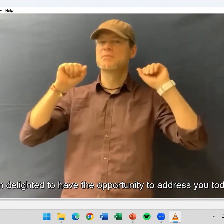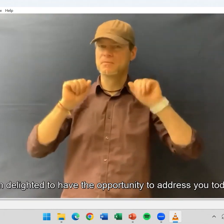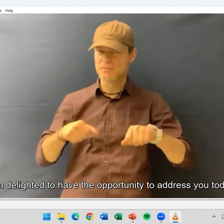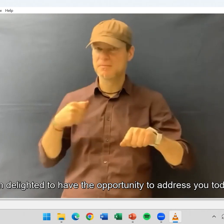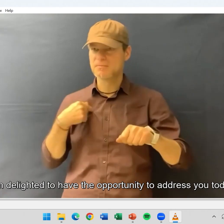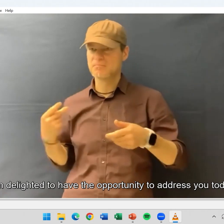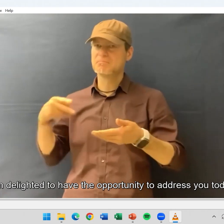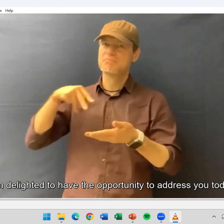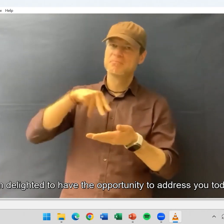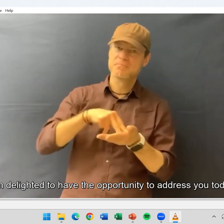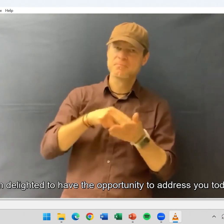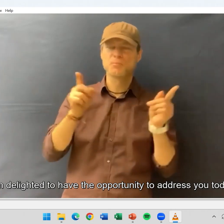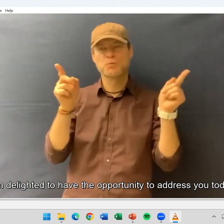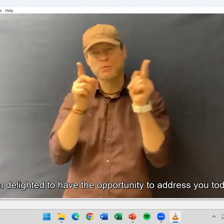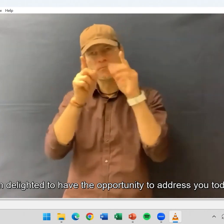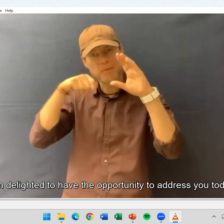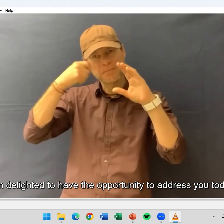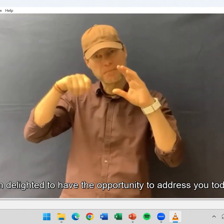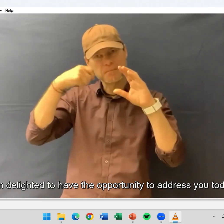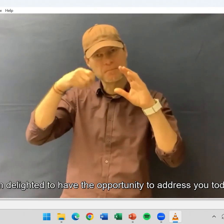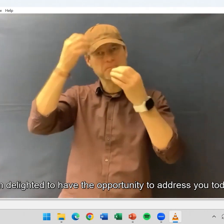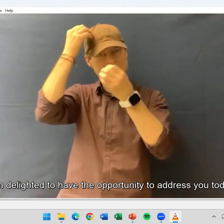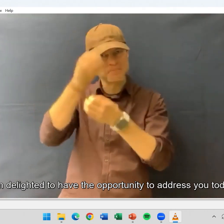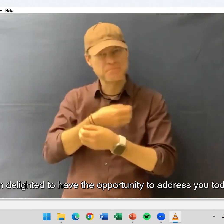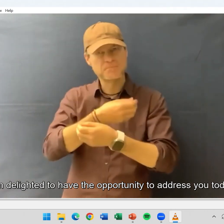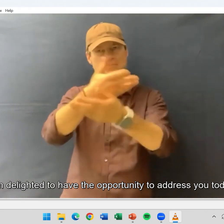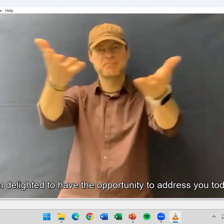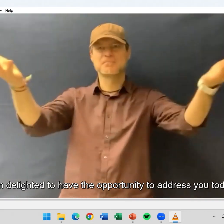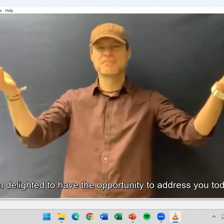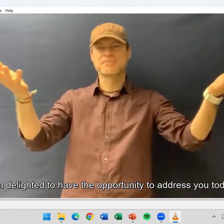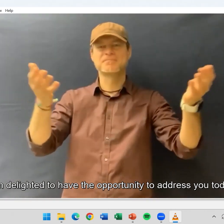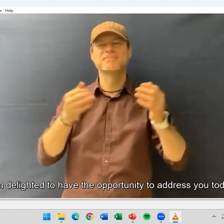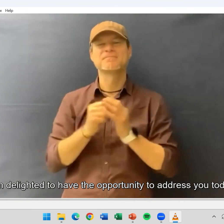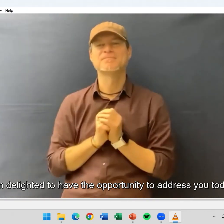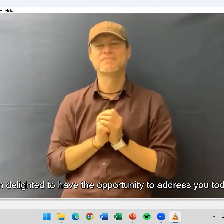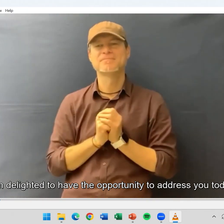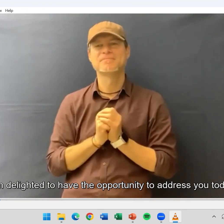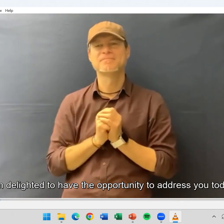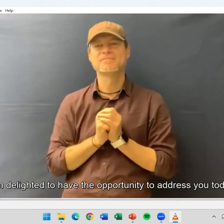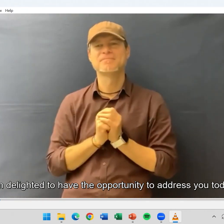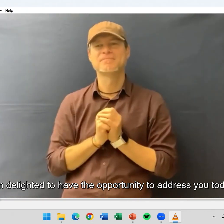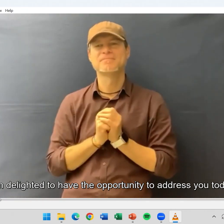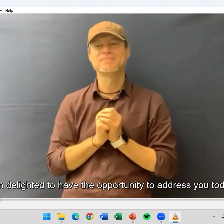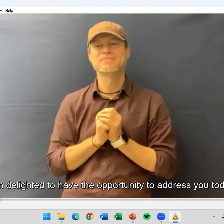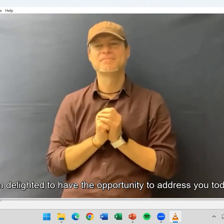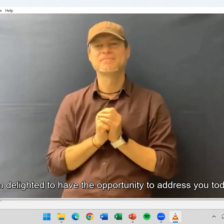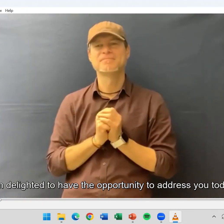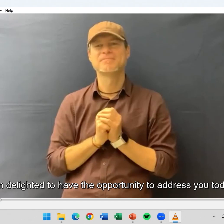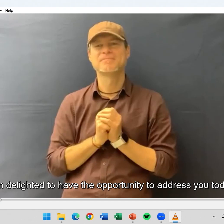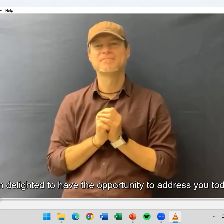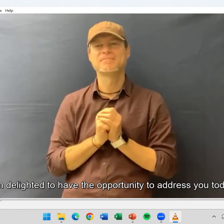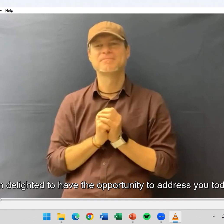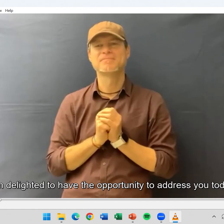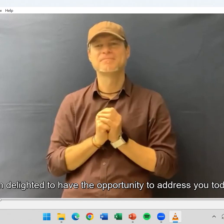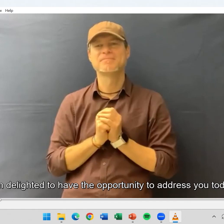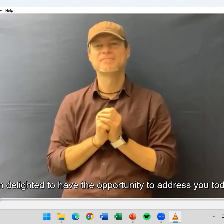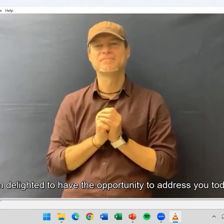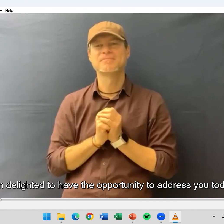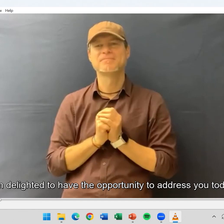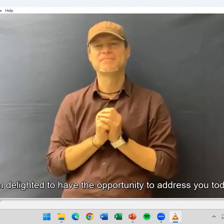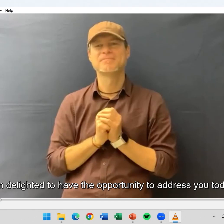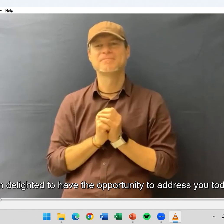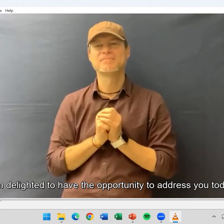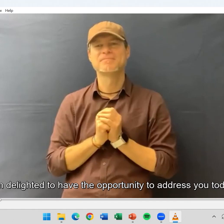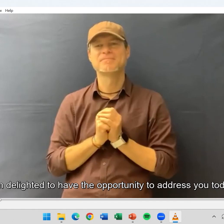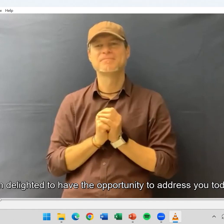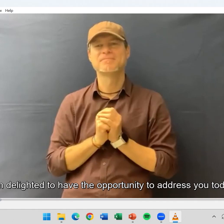Can you shortly stop and just ask again, everybody is able to read it, otherwise I could